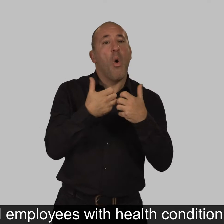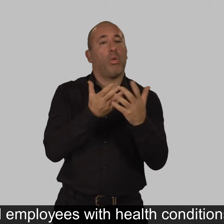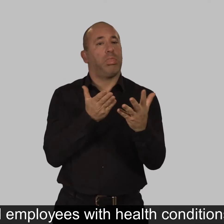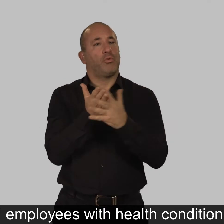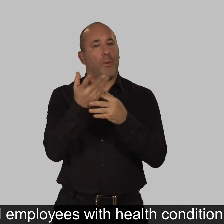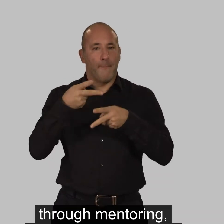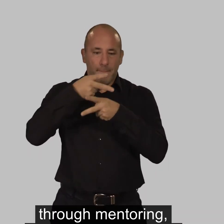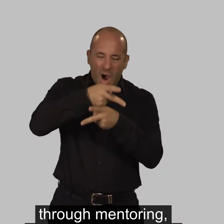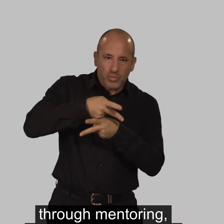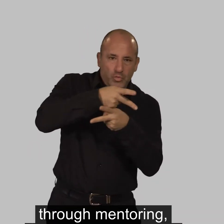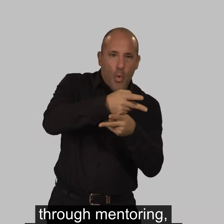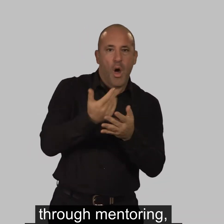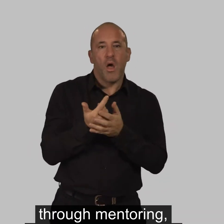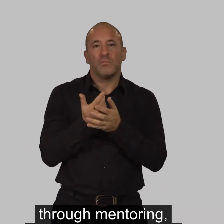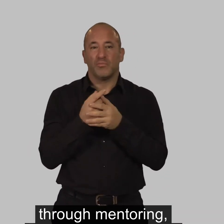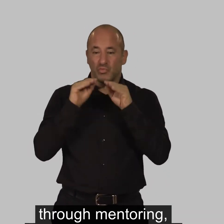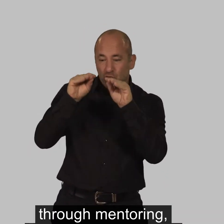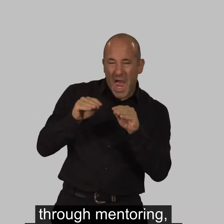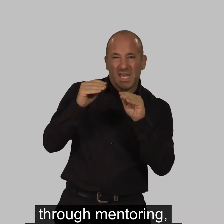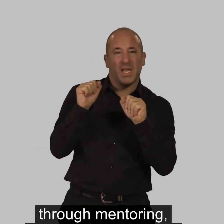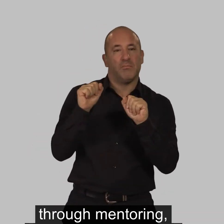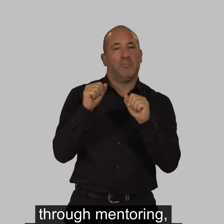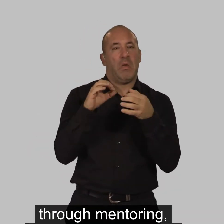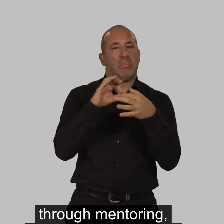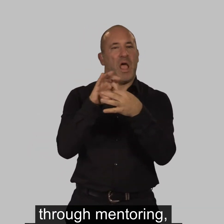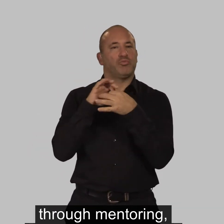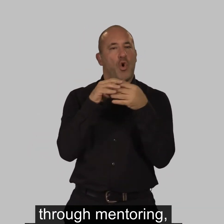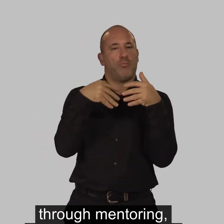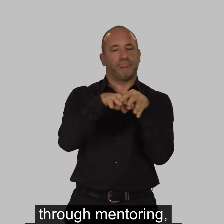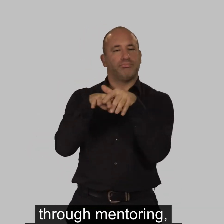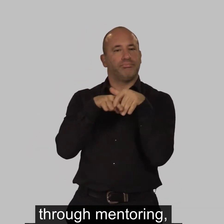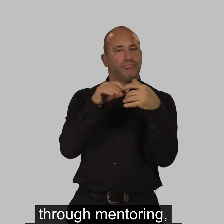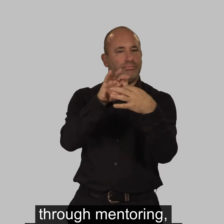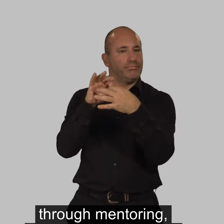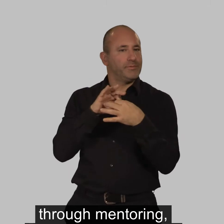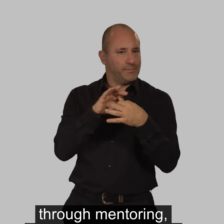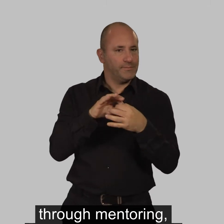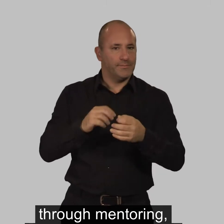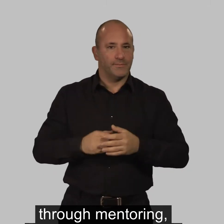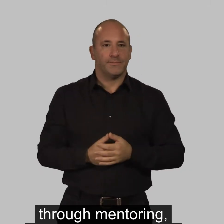can be through mentoring, training, and networks.